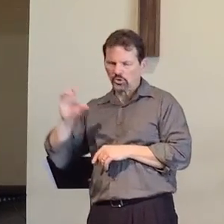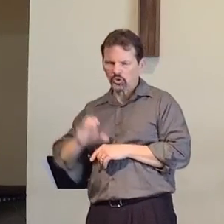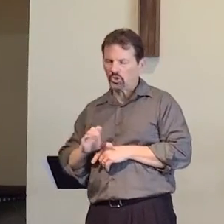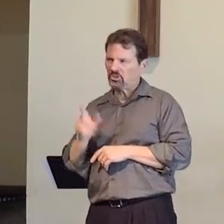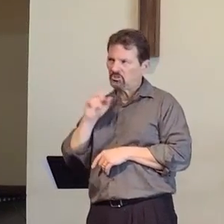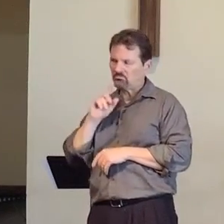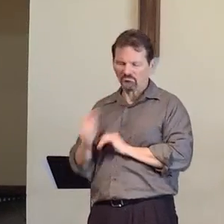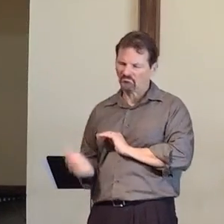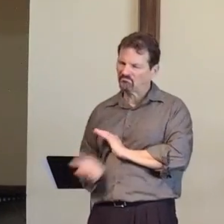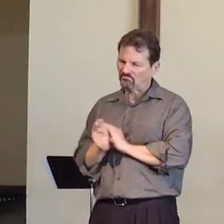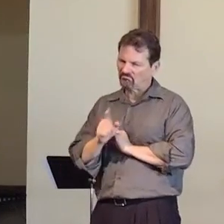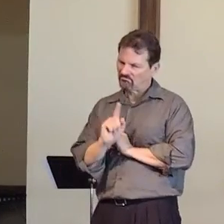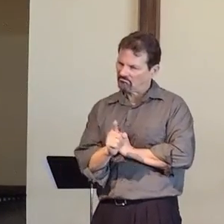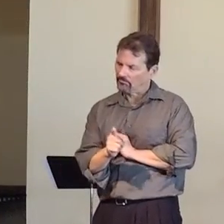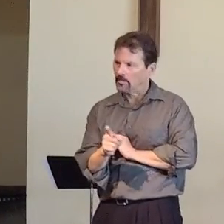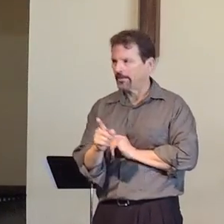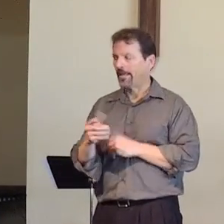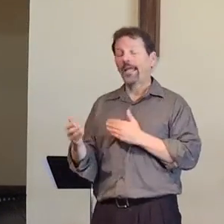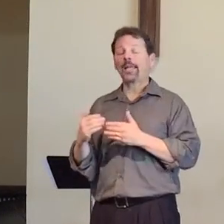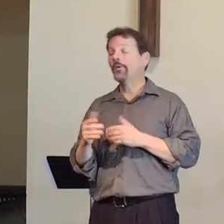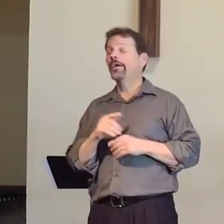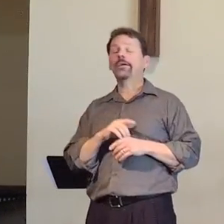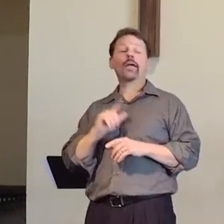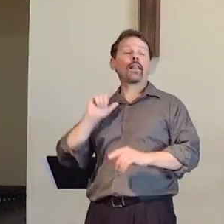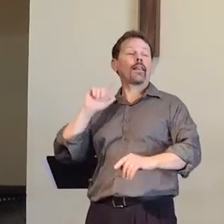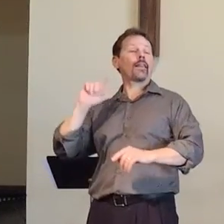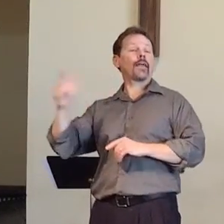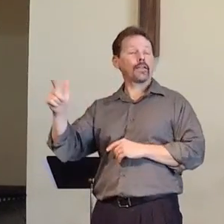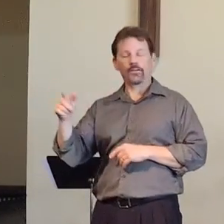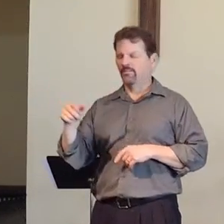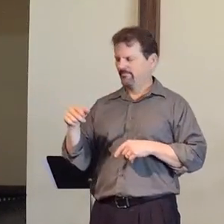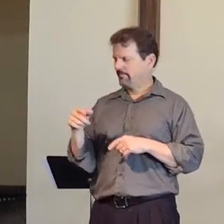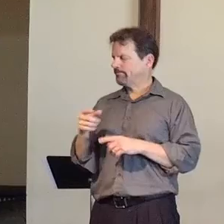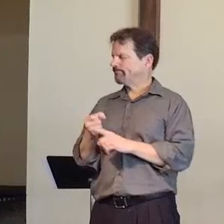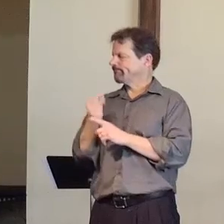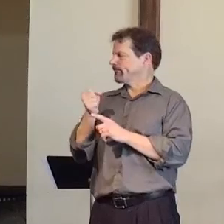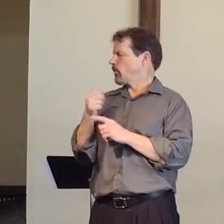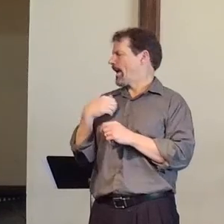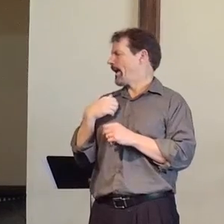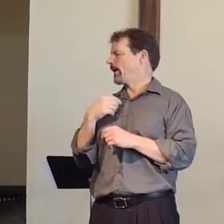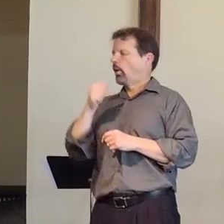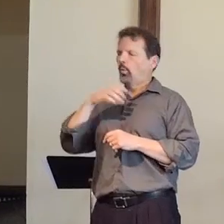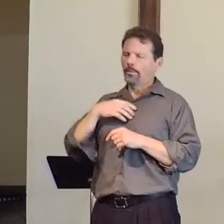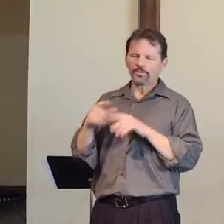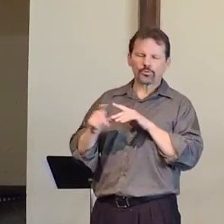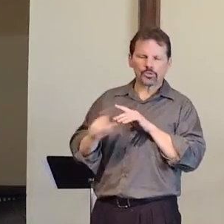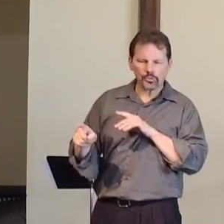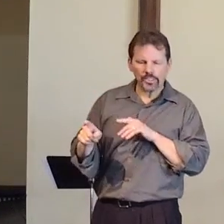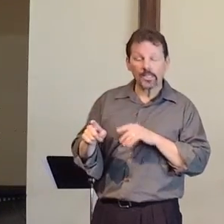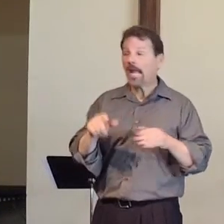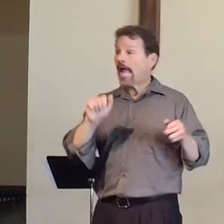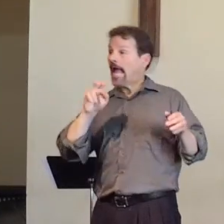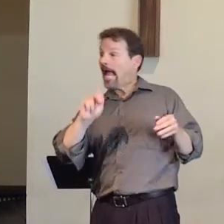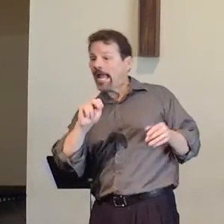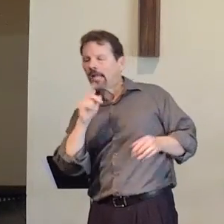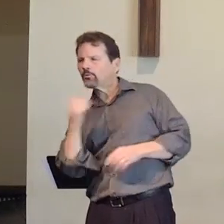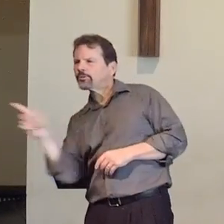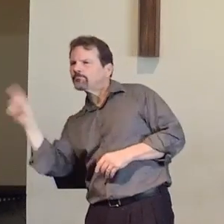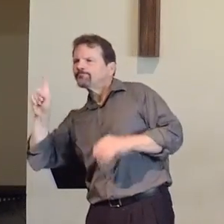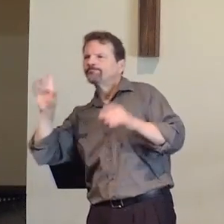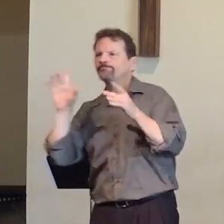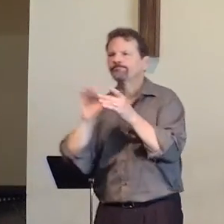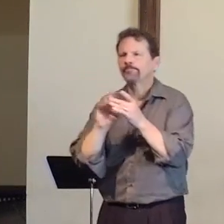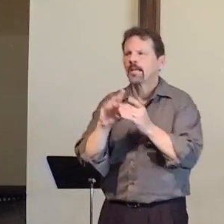limits for me. So I was at this women's retreat, and I'm interpreting, and Anne is telling these stories from the Bible as if she was the